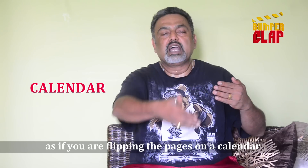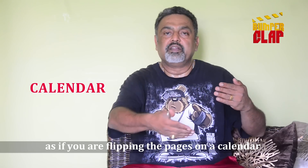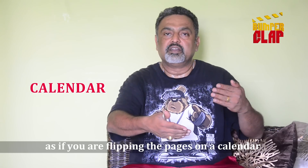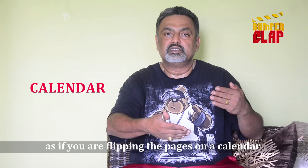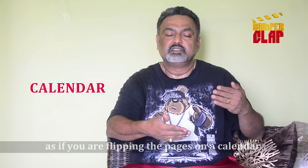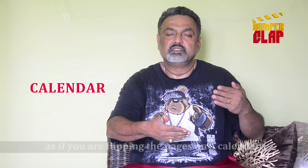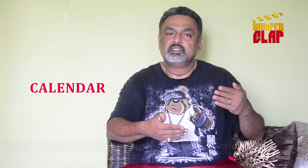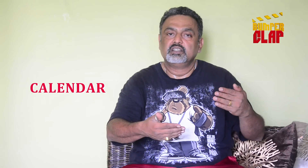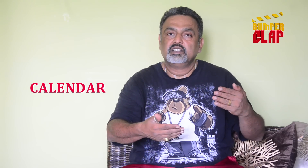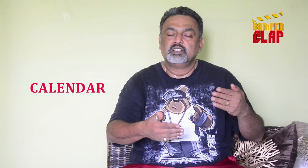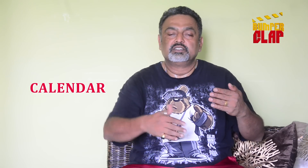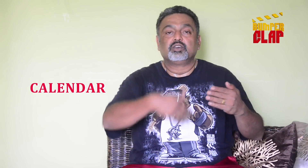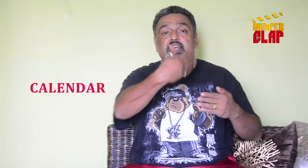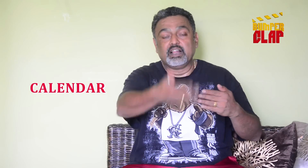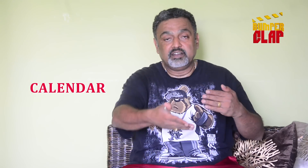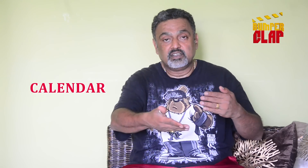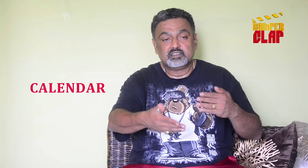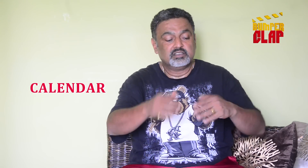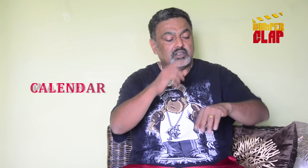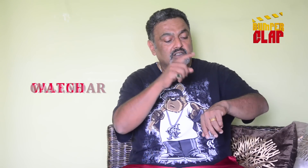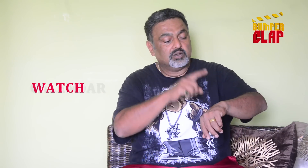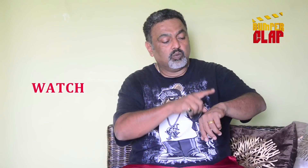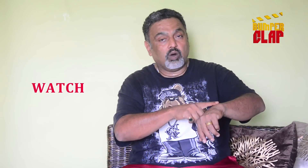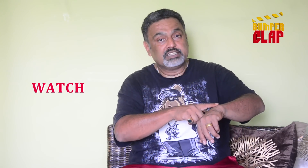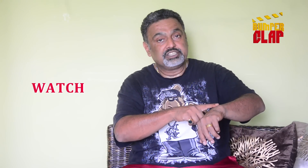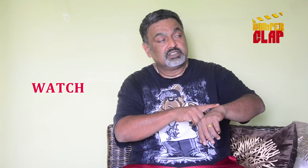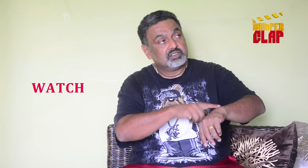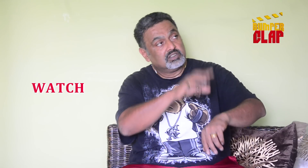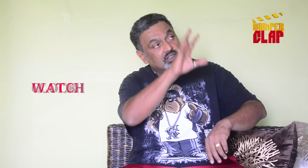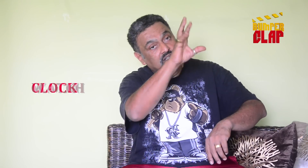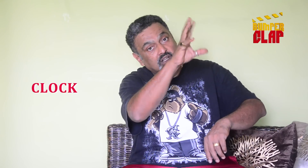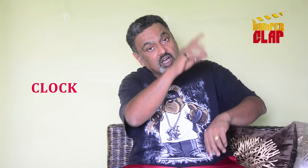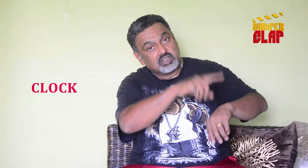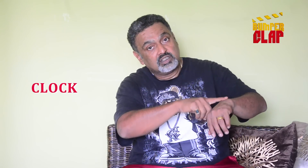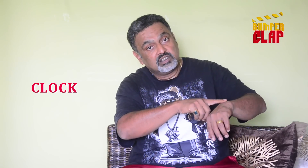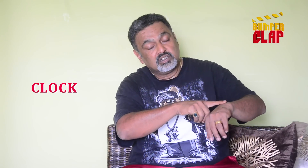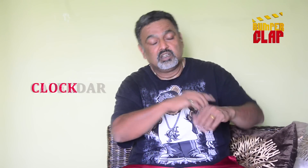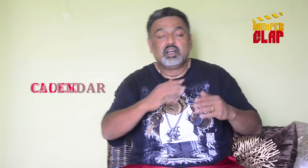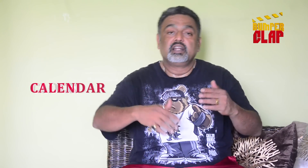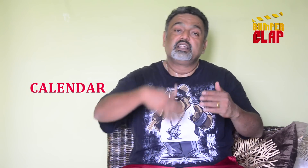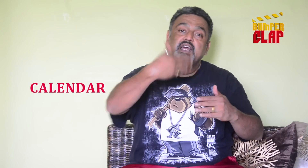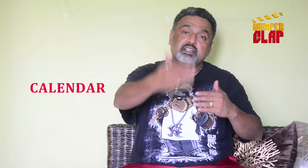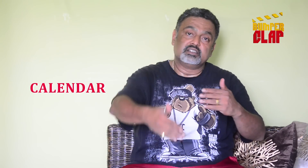the calendar calendar watch clock calendar